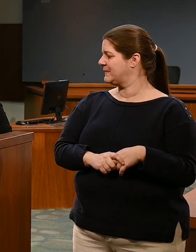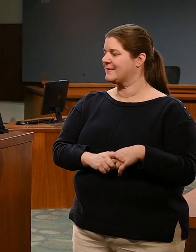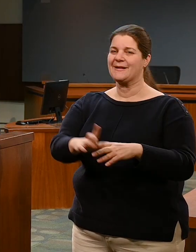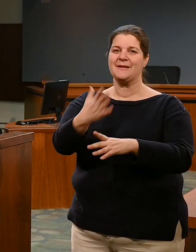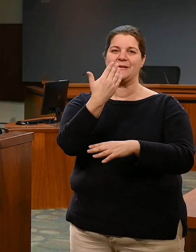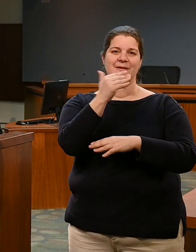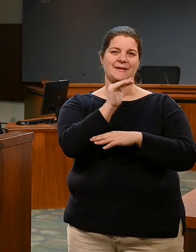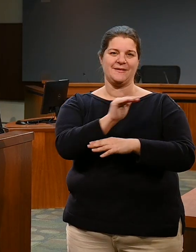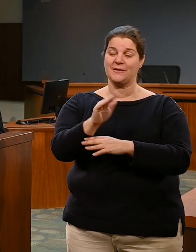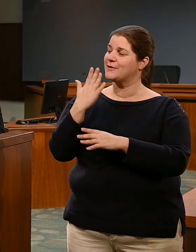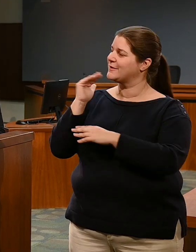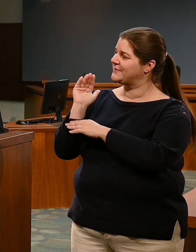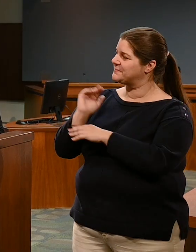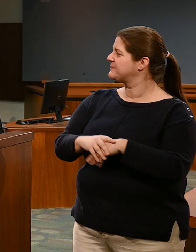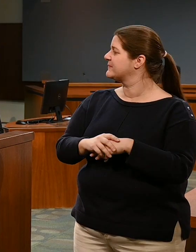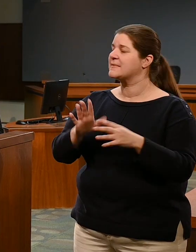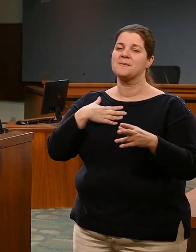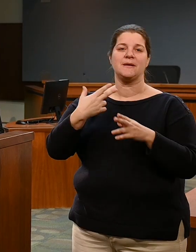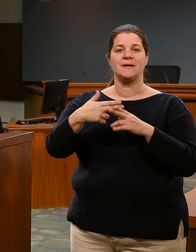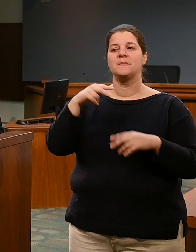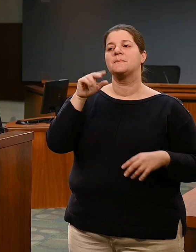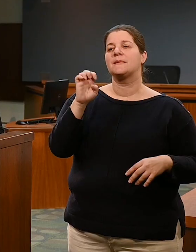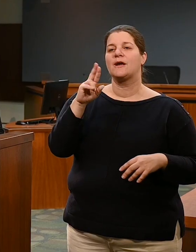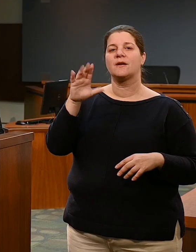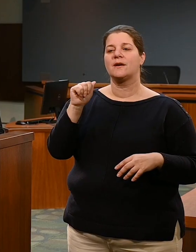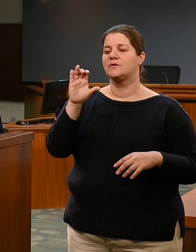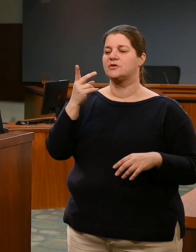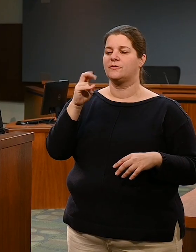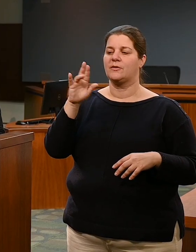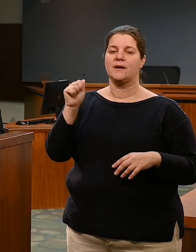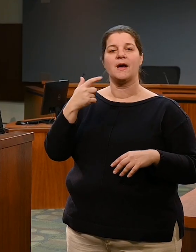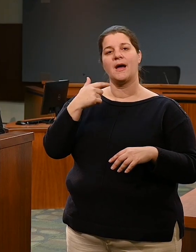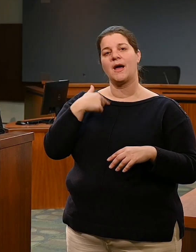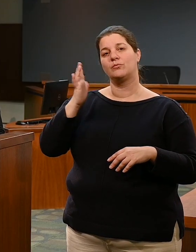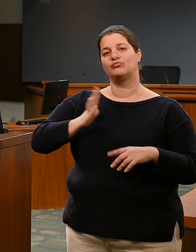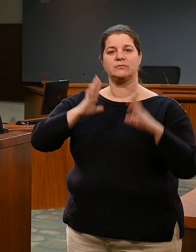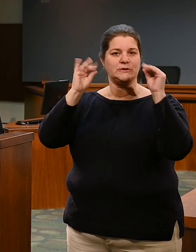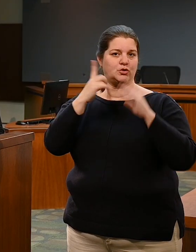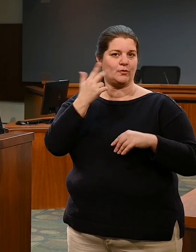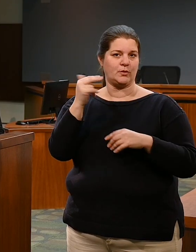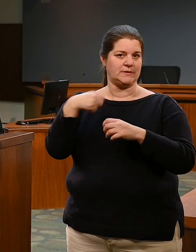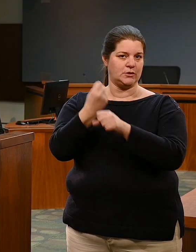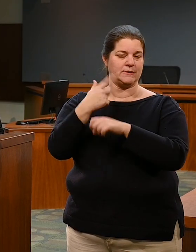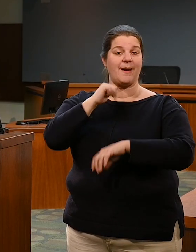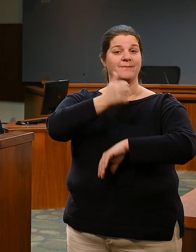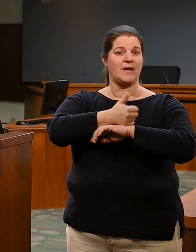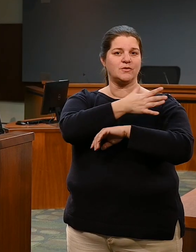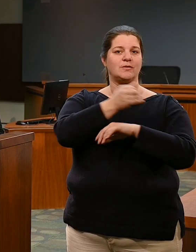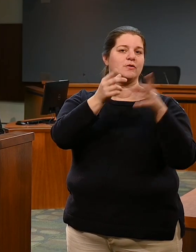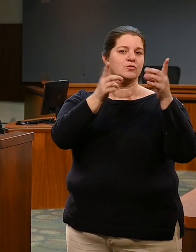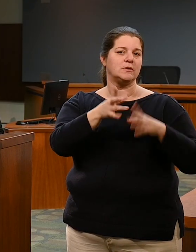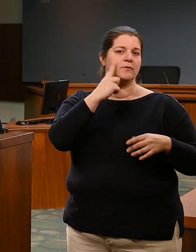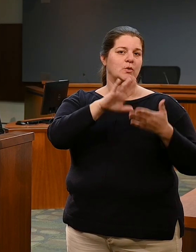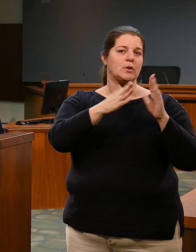Good evening. My name is Erica Chavarria. I'm a former educator of 13 years and founder and executive director of Columbia